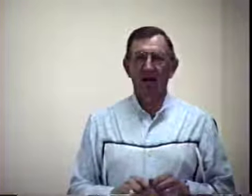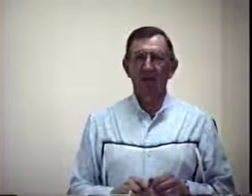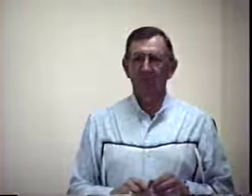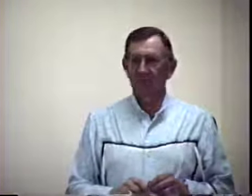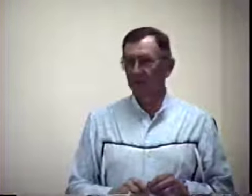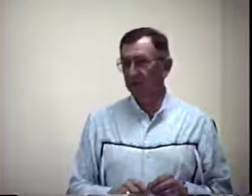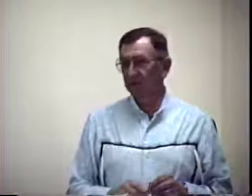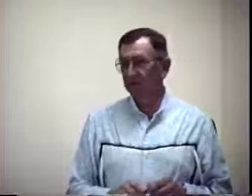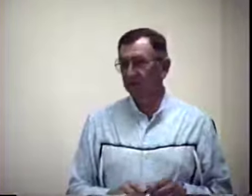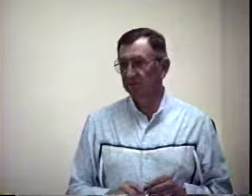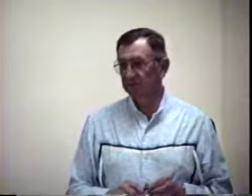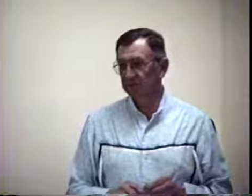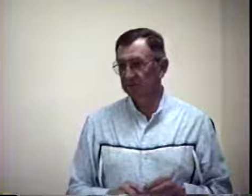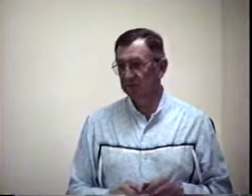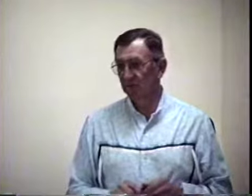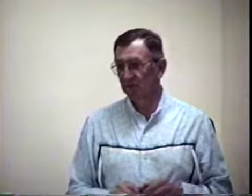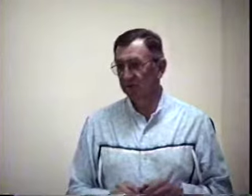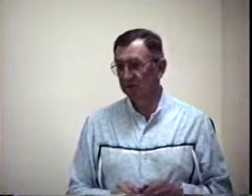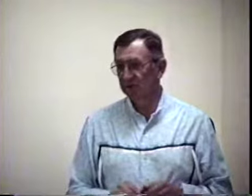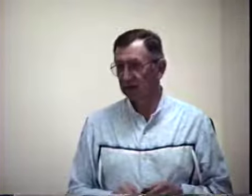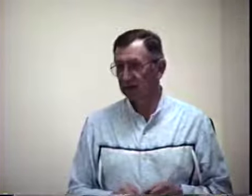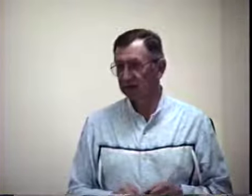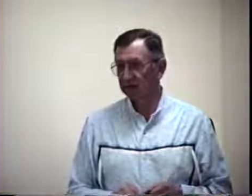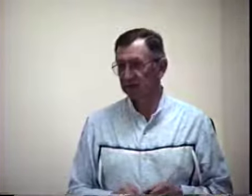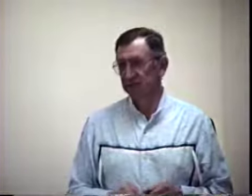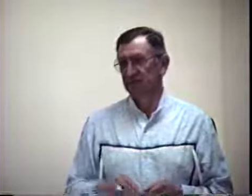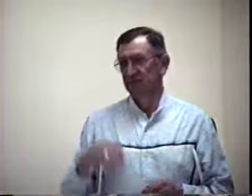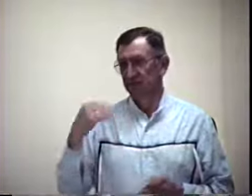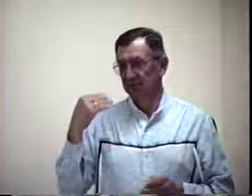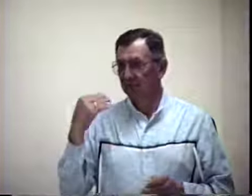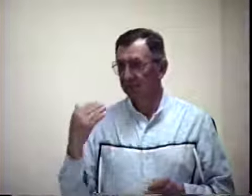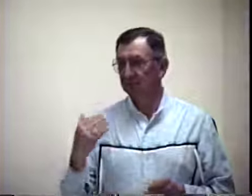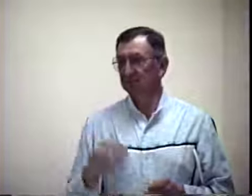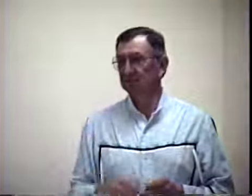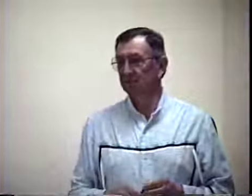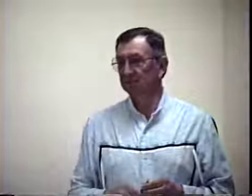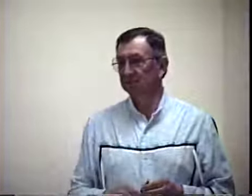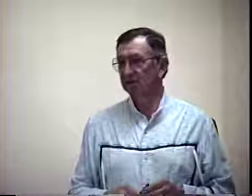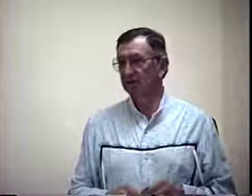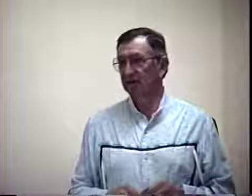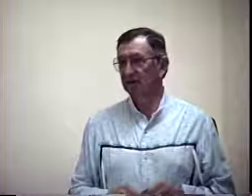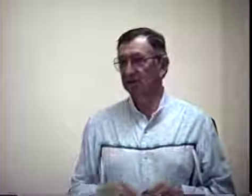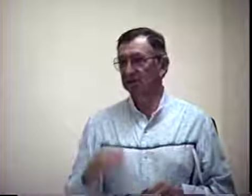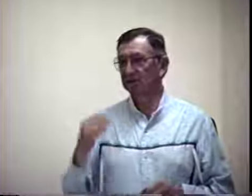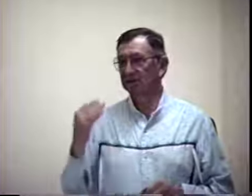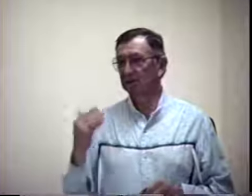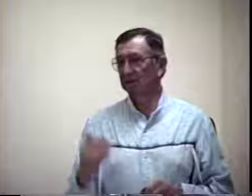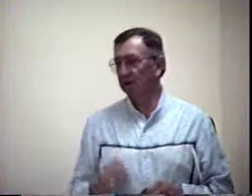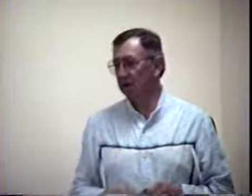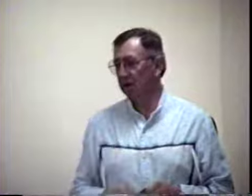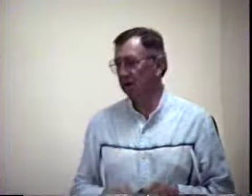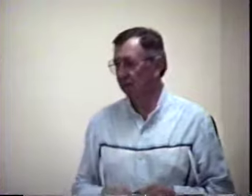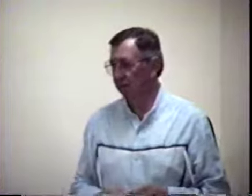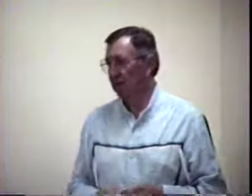item to be able to show future classes. This is the reason that you can take it. This is some of the